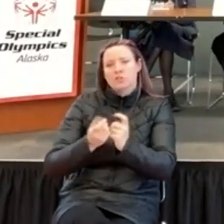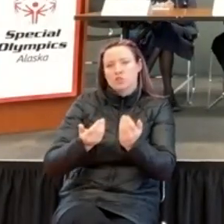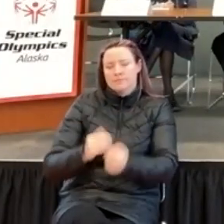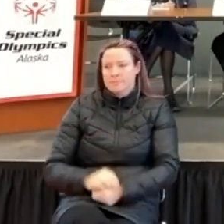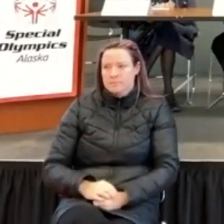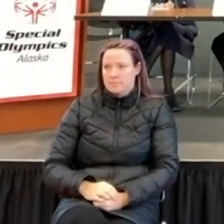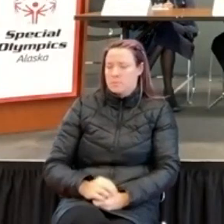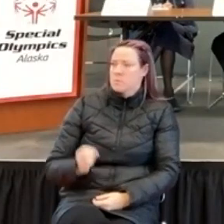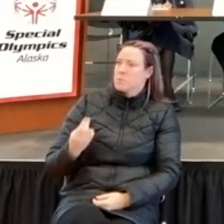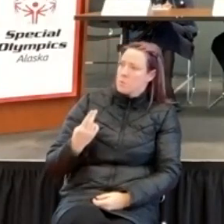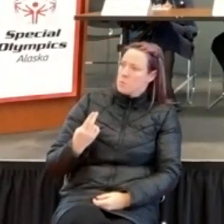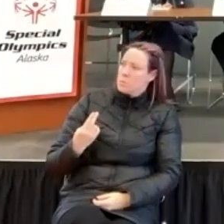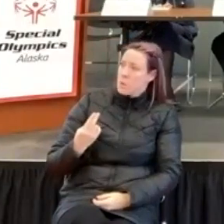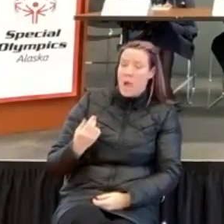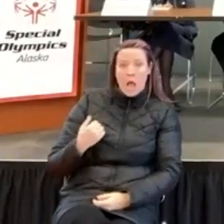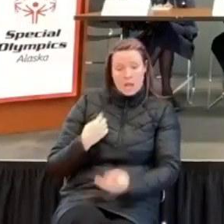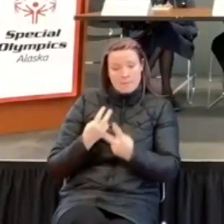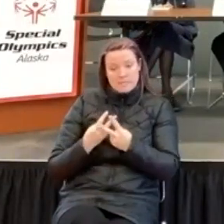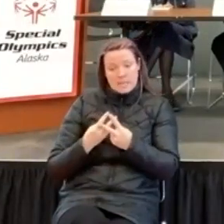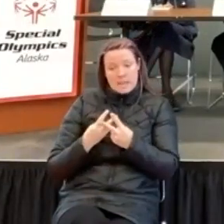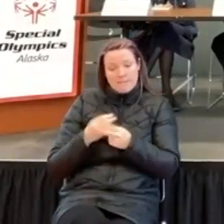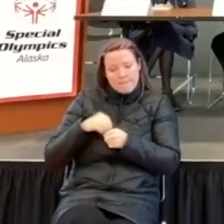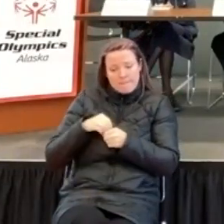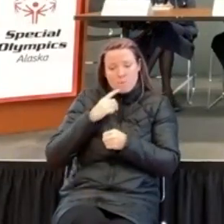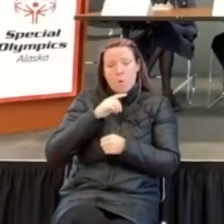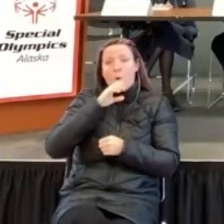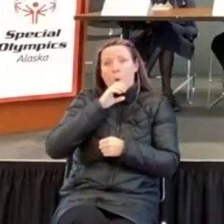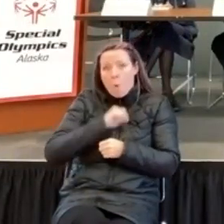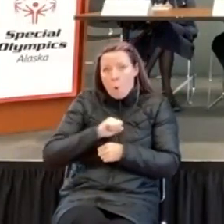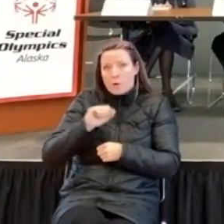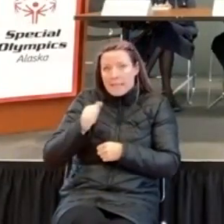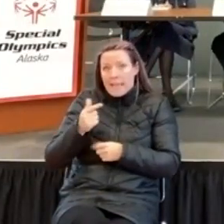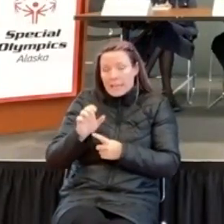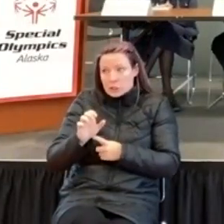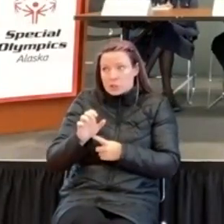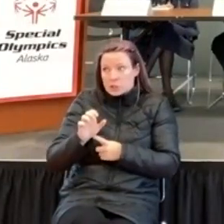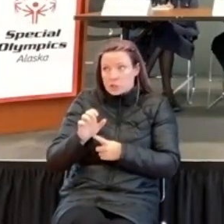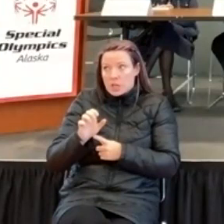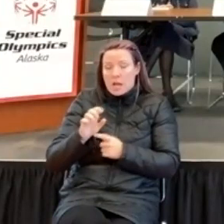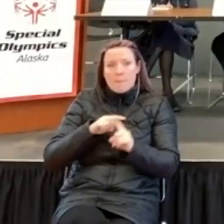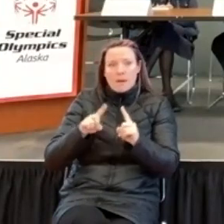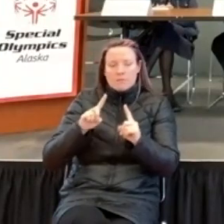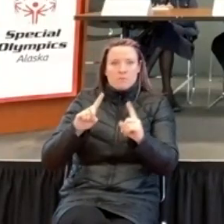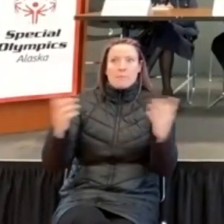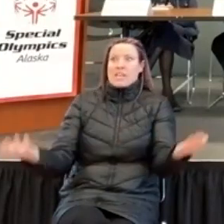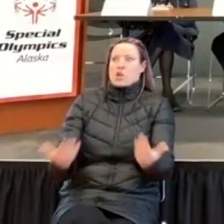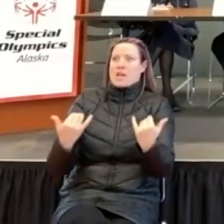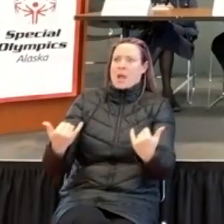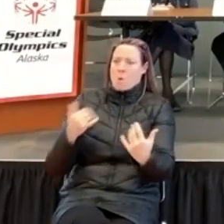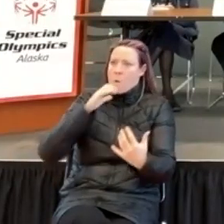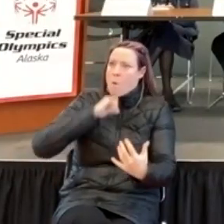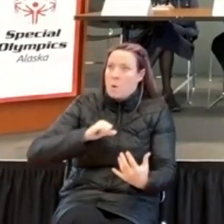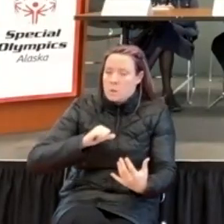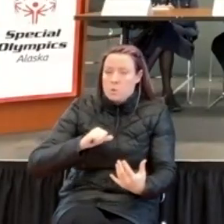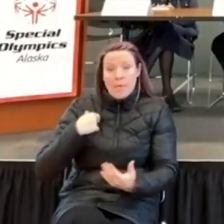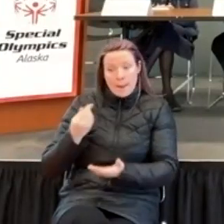Well, the first thing is I've been saving for my old age, and it arrived faster than I expected it to. So now I